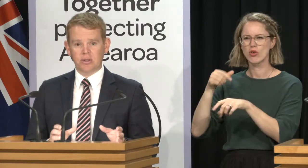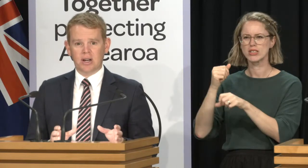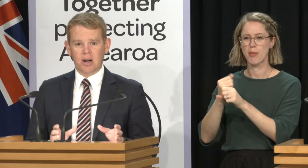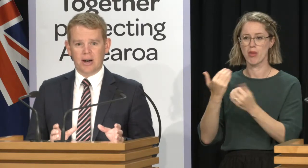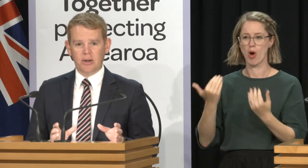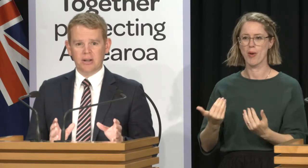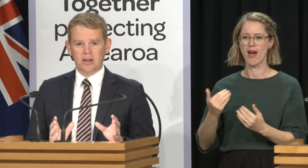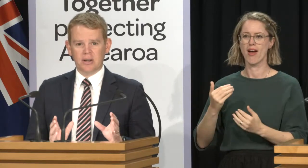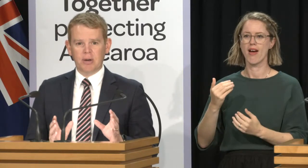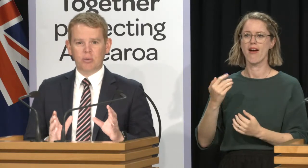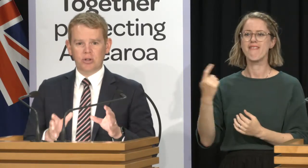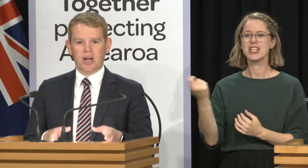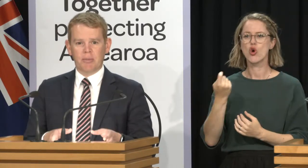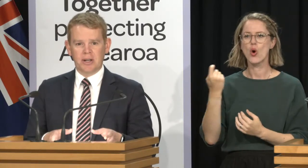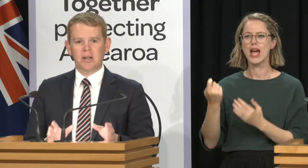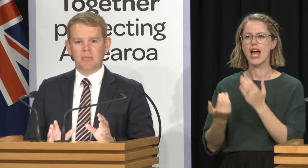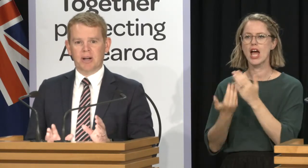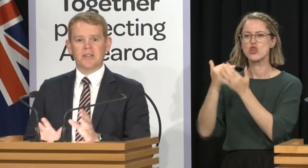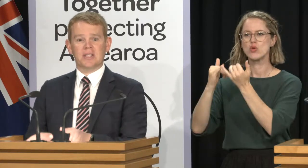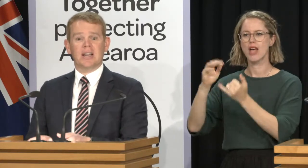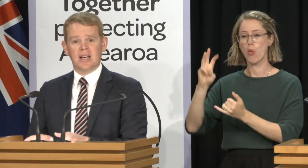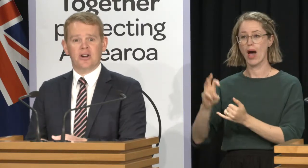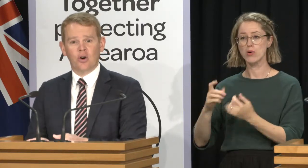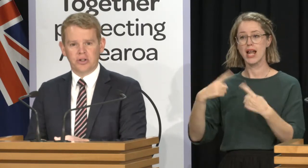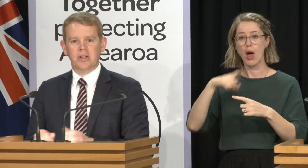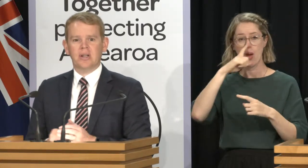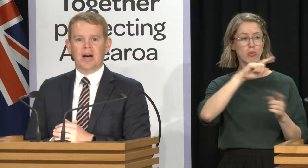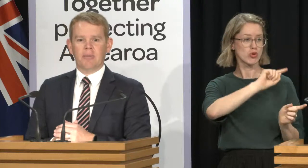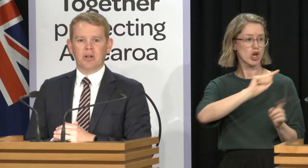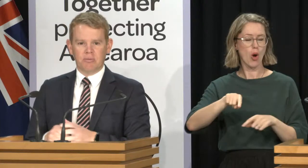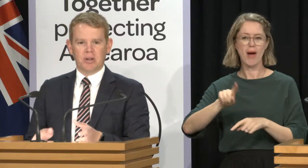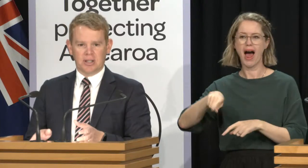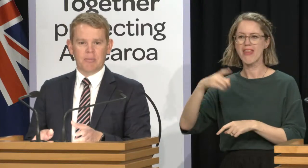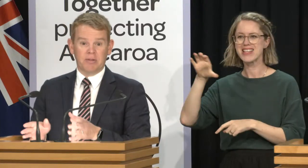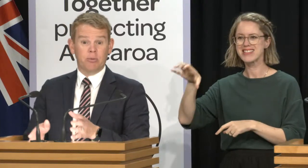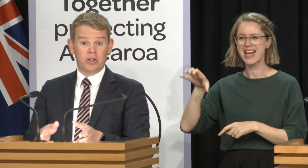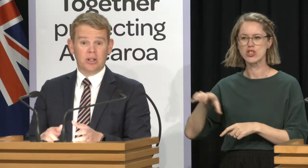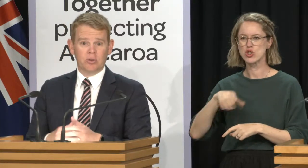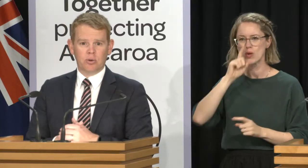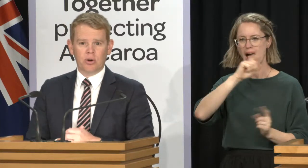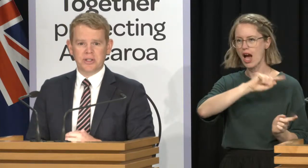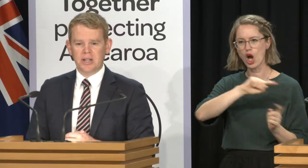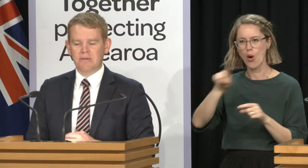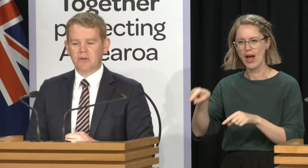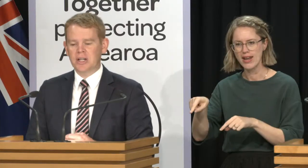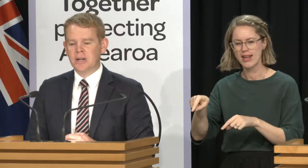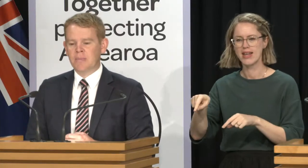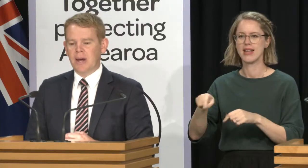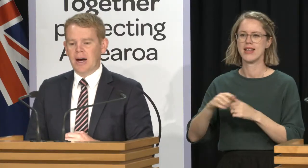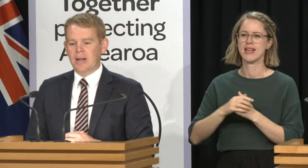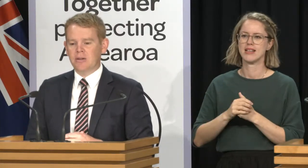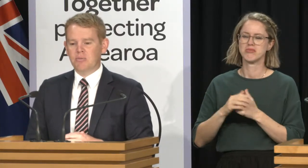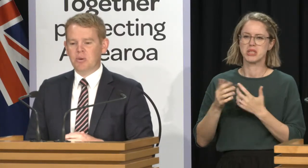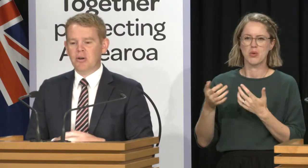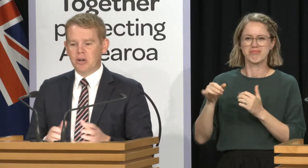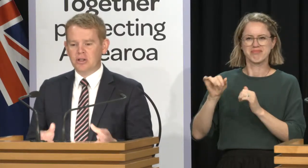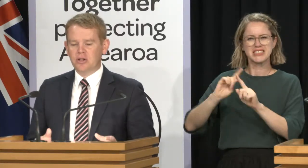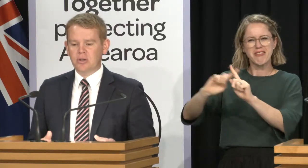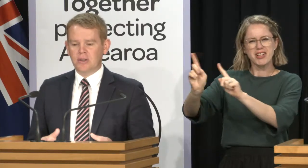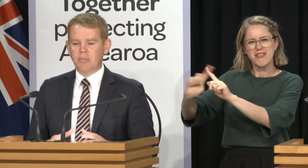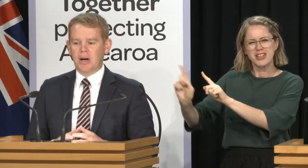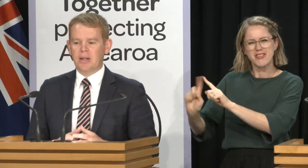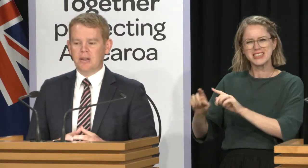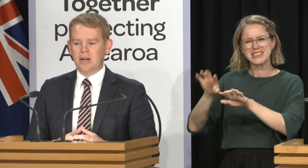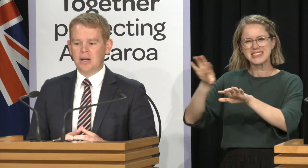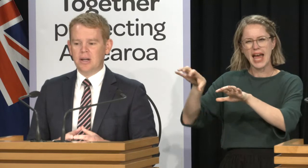South Wales are allowing people to come in, but other states are not, come in from New Zealand quarantine-free. And bear in mind